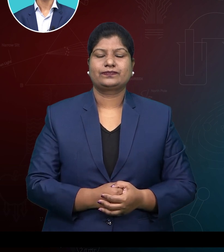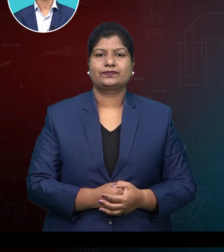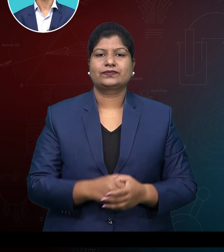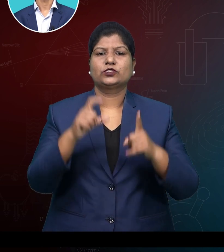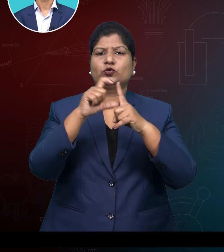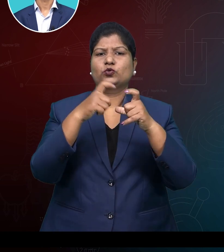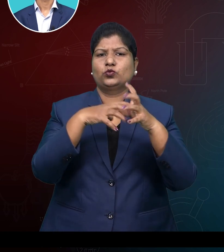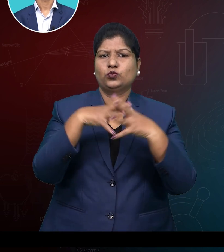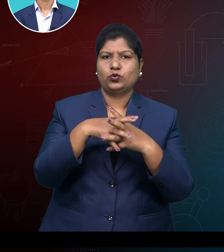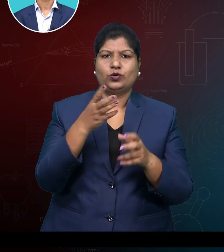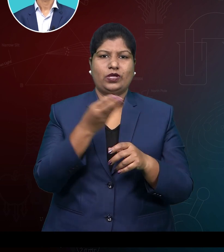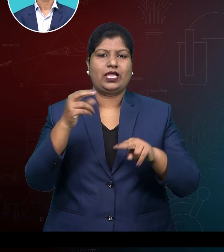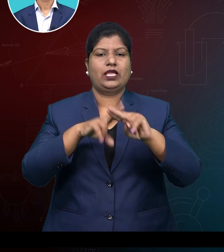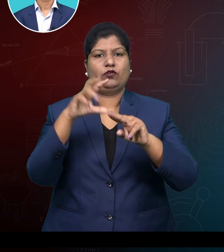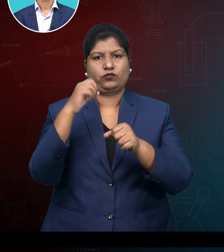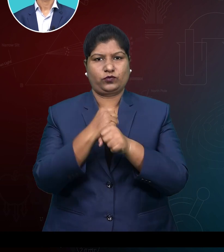Dew and fog.